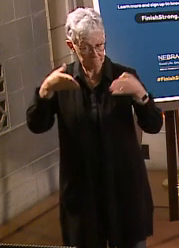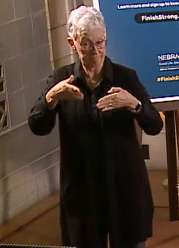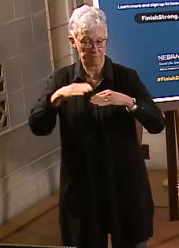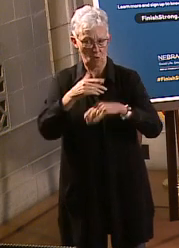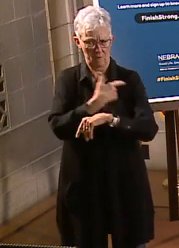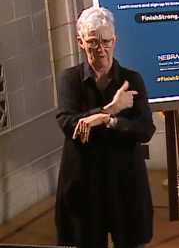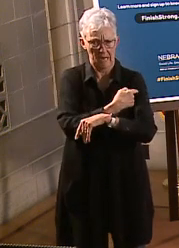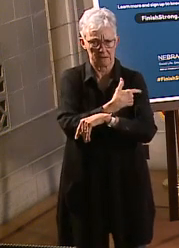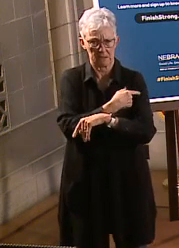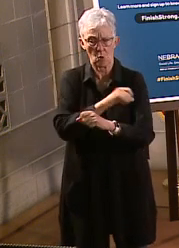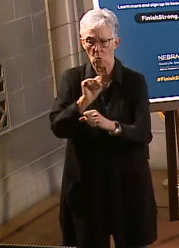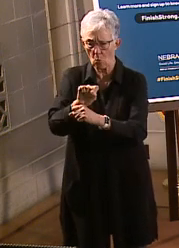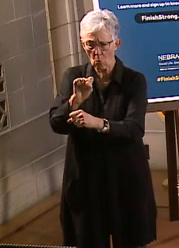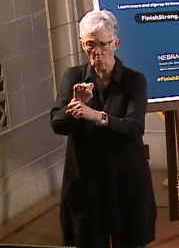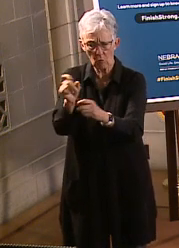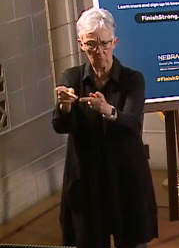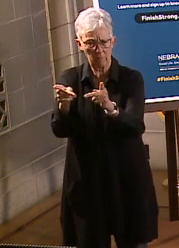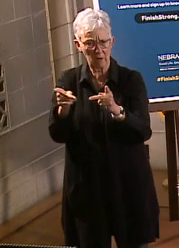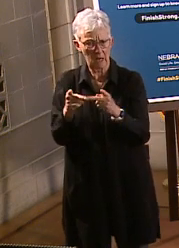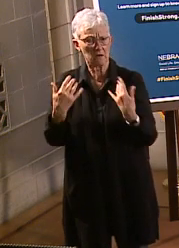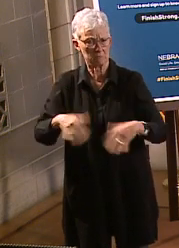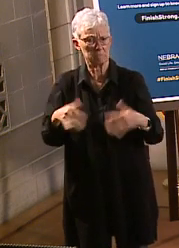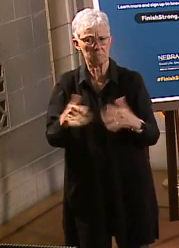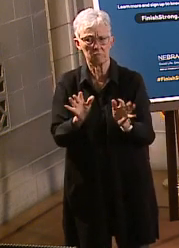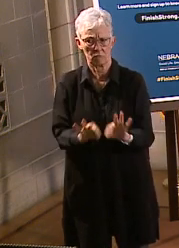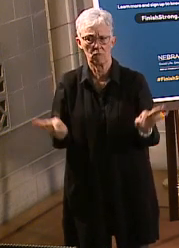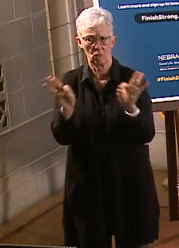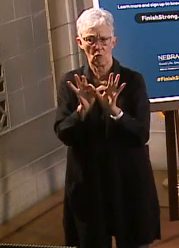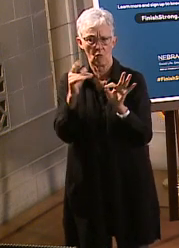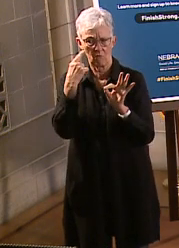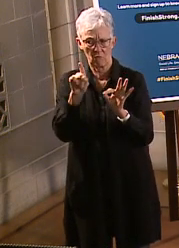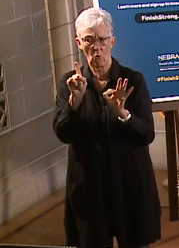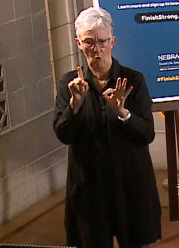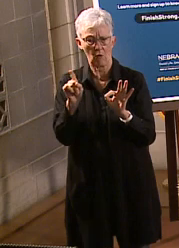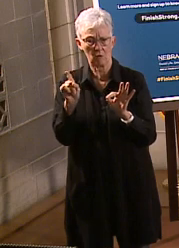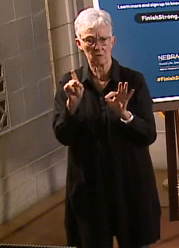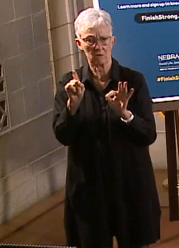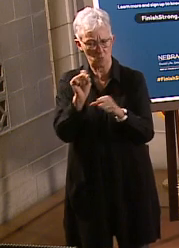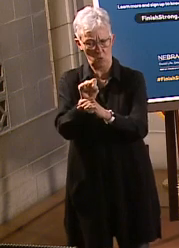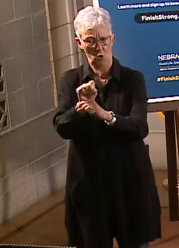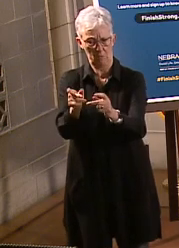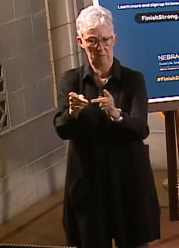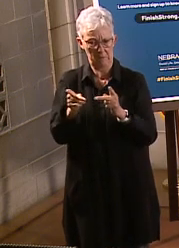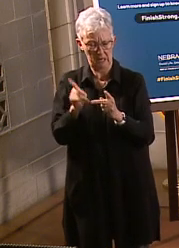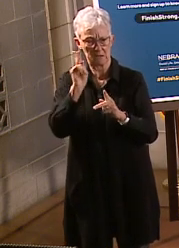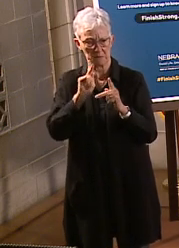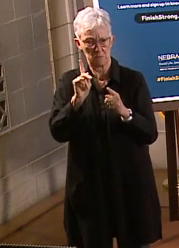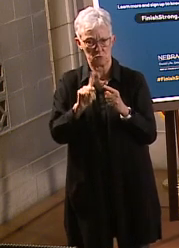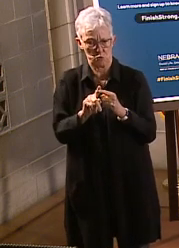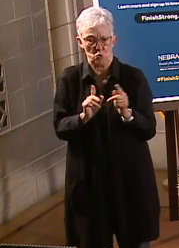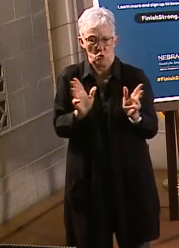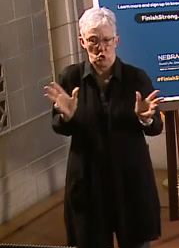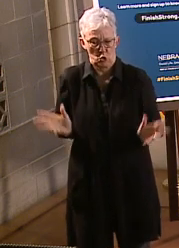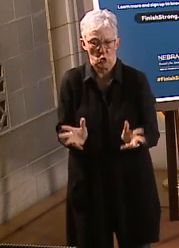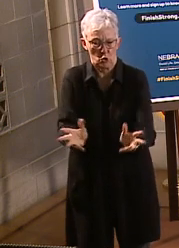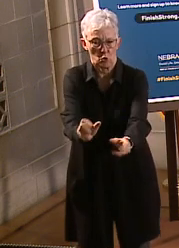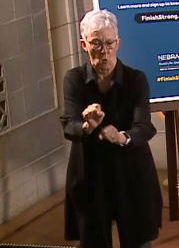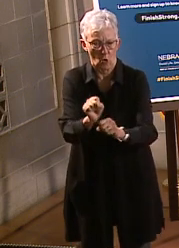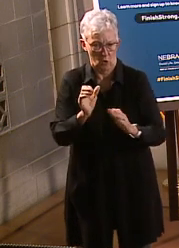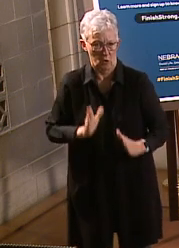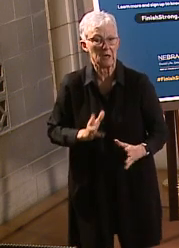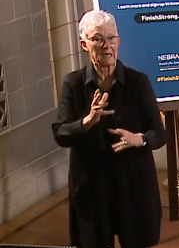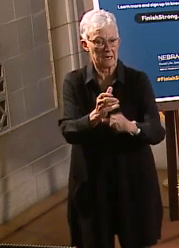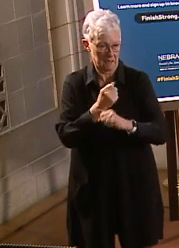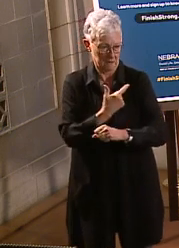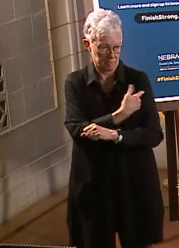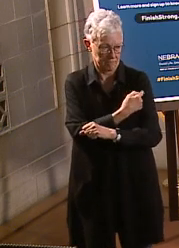people to get the vaccines. And this is a benefit to those organizations that are encouraging it, right? Because, of course, we know, especially